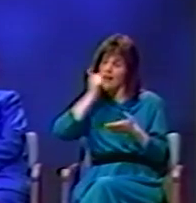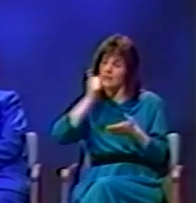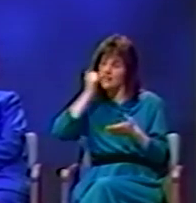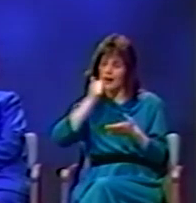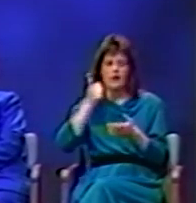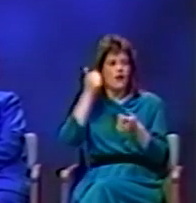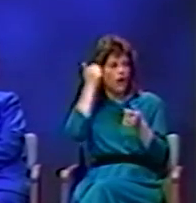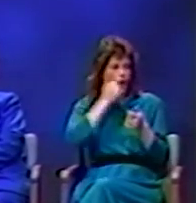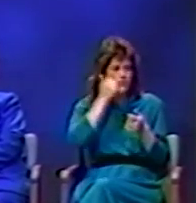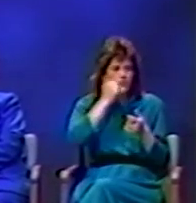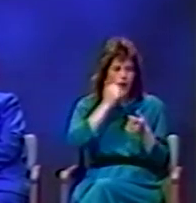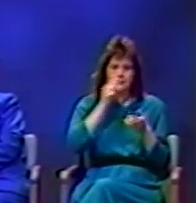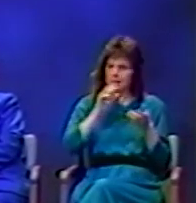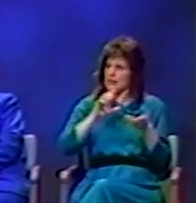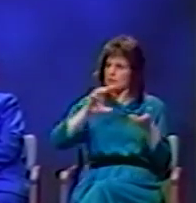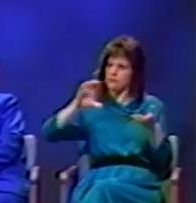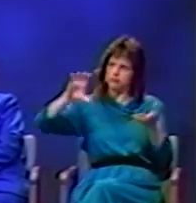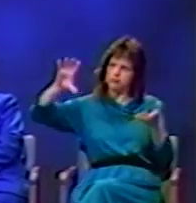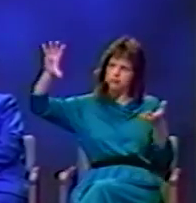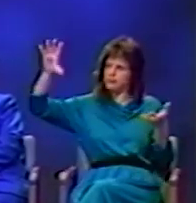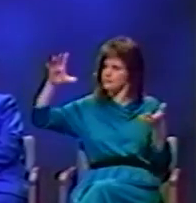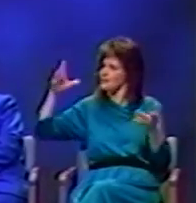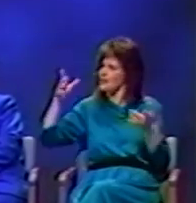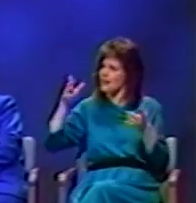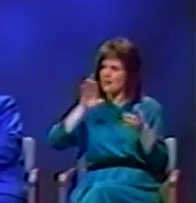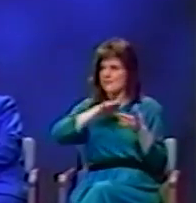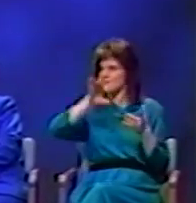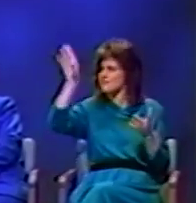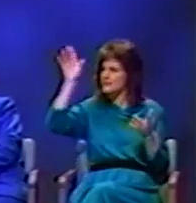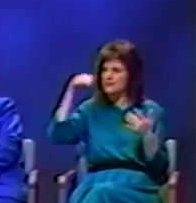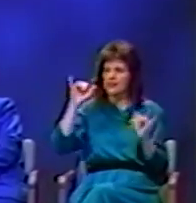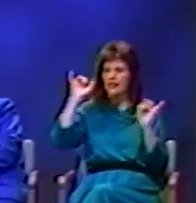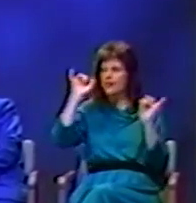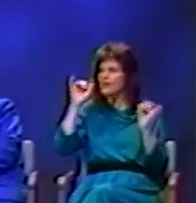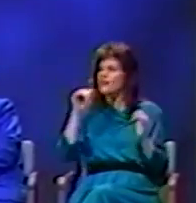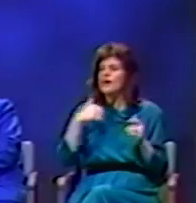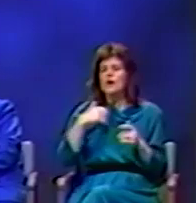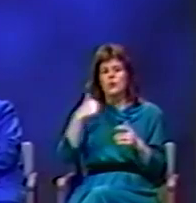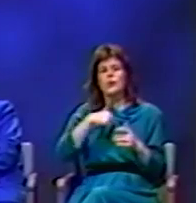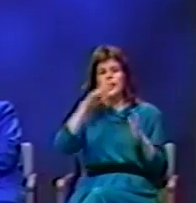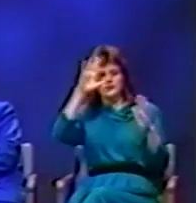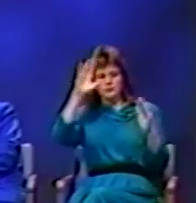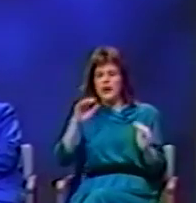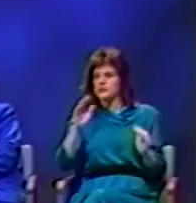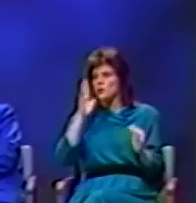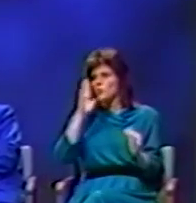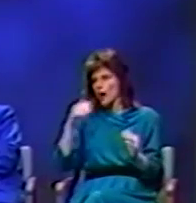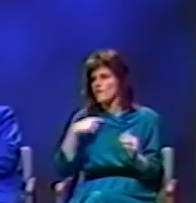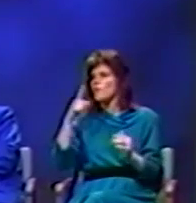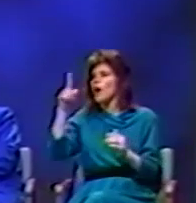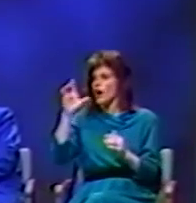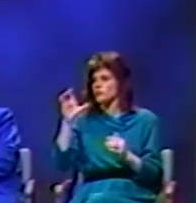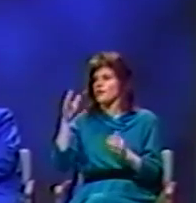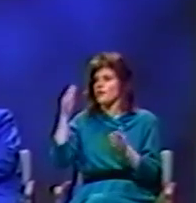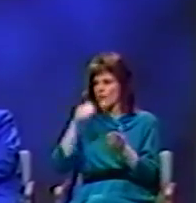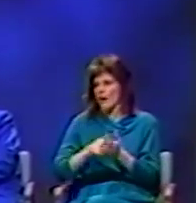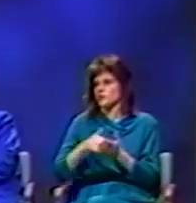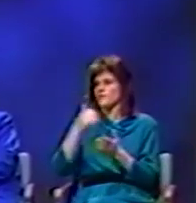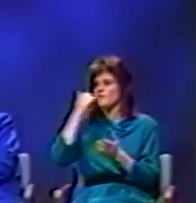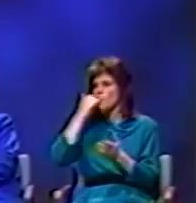than we had the day before. Wow. We anticipate that we will handle approximately 100,000 calls a month when we are in